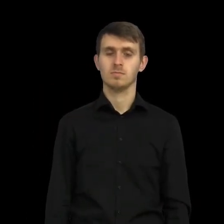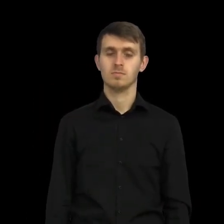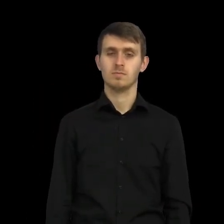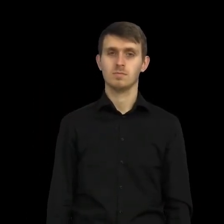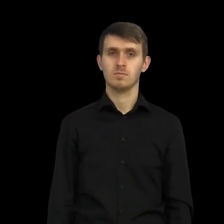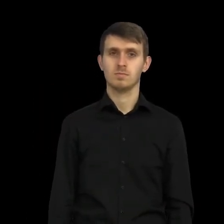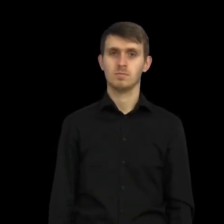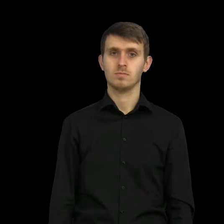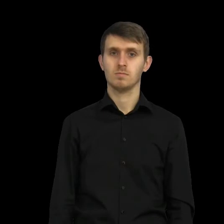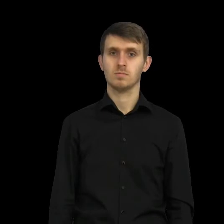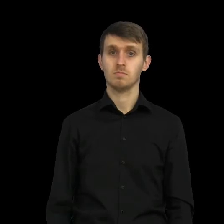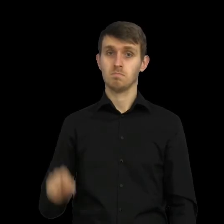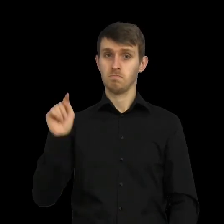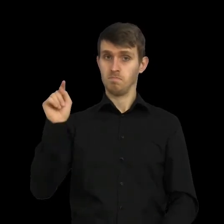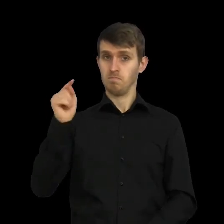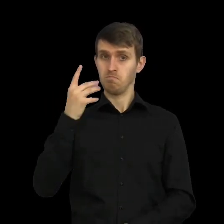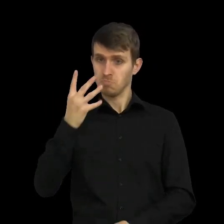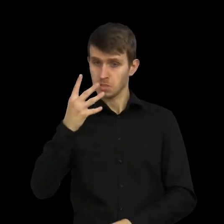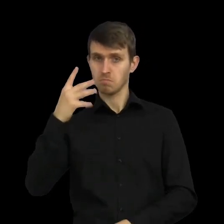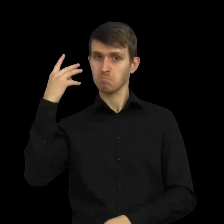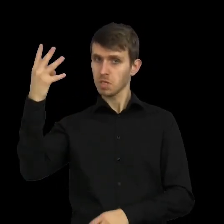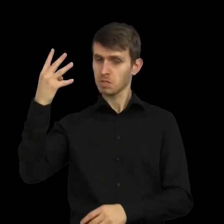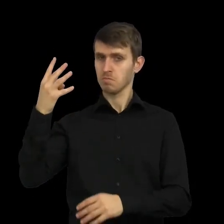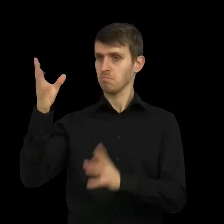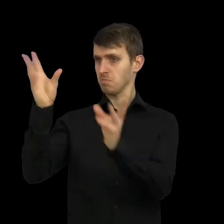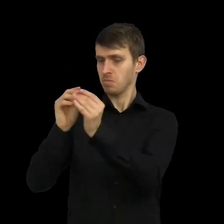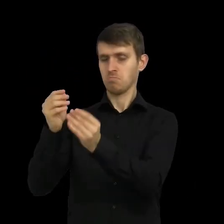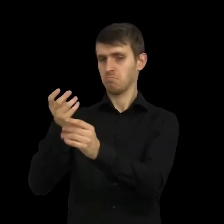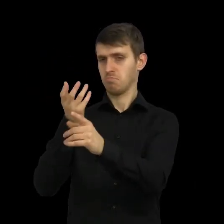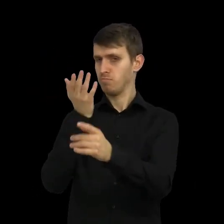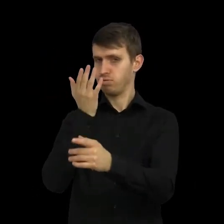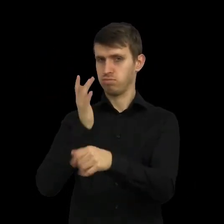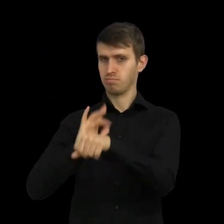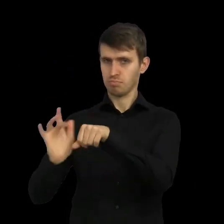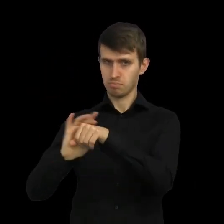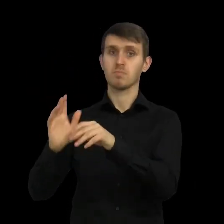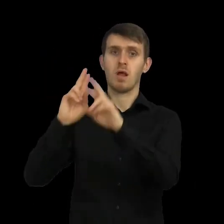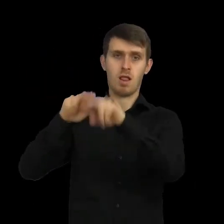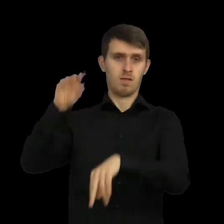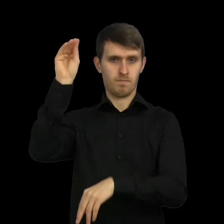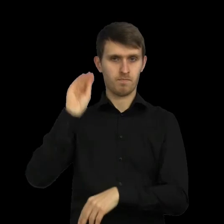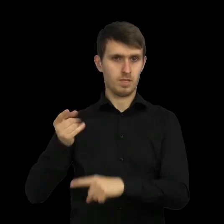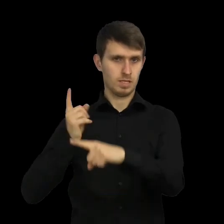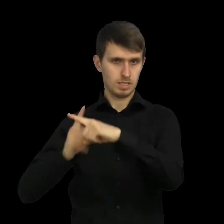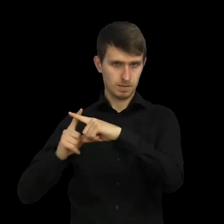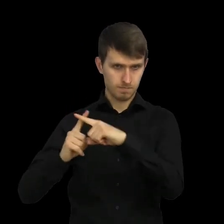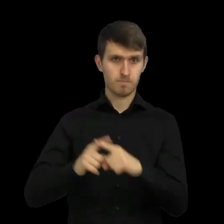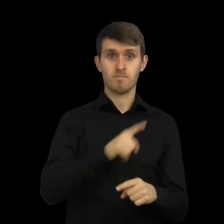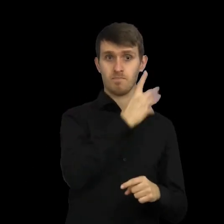negative 18 is equal to x over 4 times 4. The x over 4 times 4, that cancels out. You divide something by 4 and multiply by